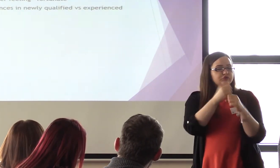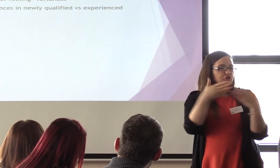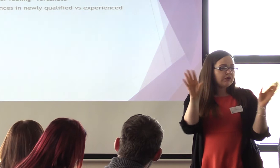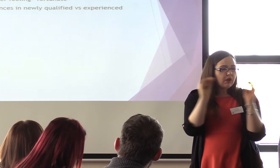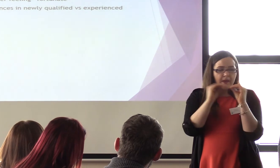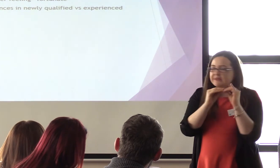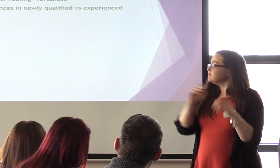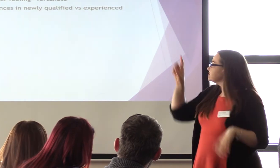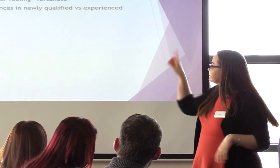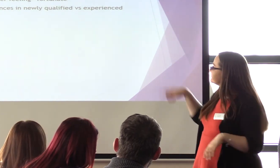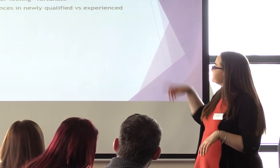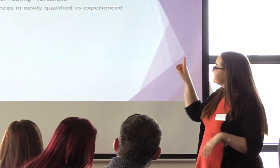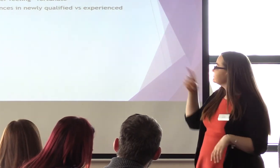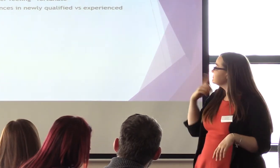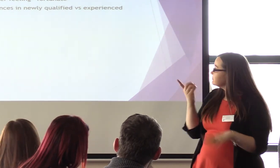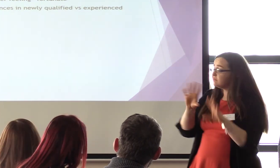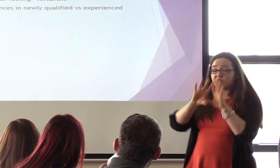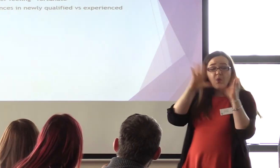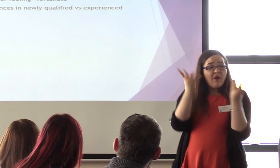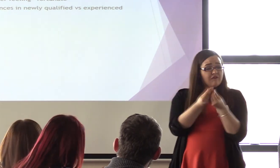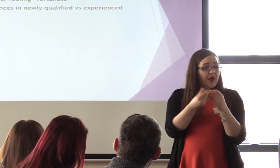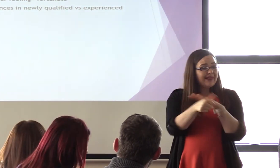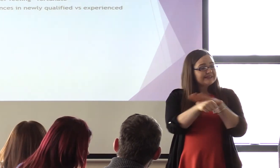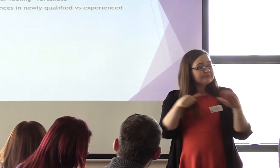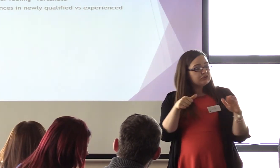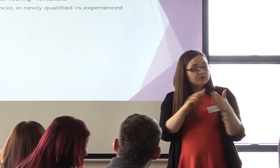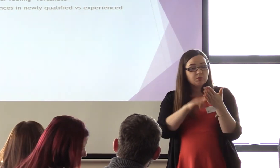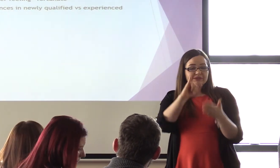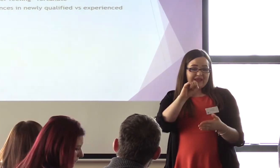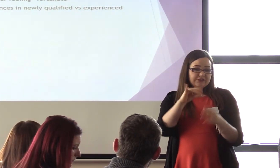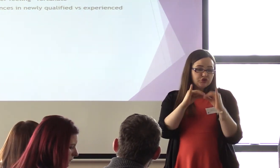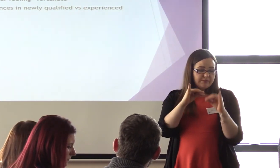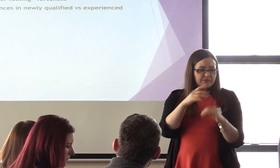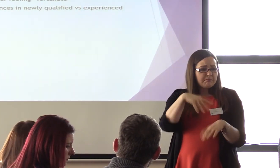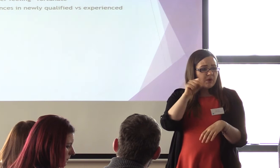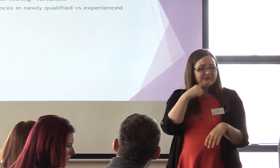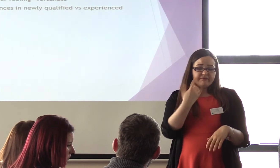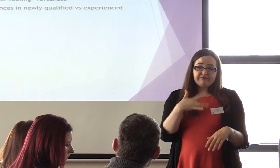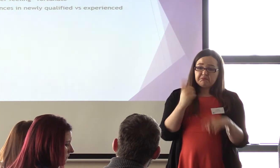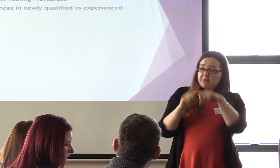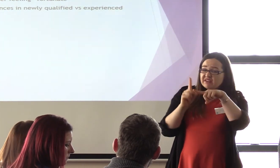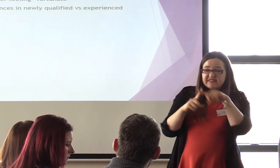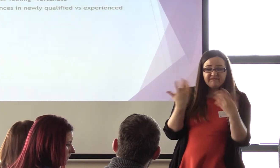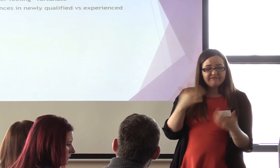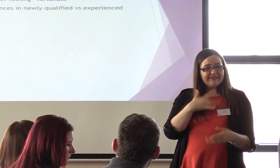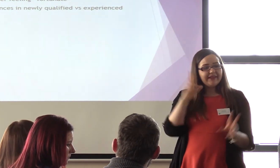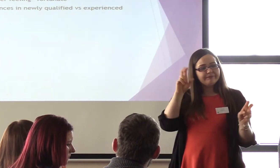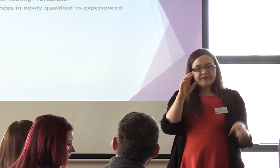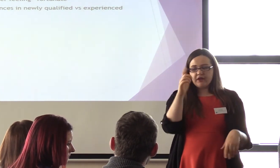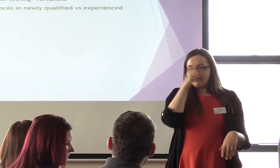And the last question, was just in relation to general comments and feedback in terms of their